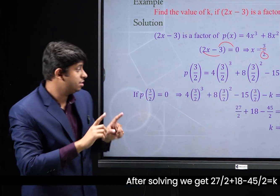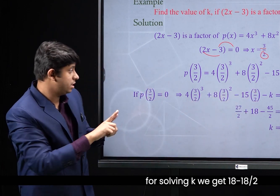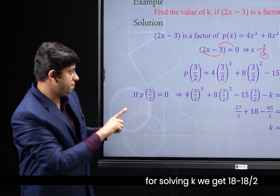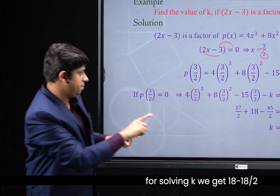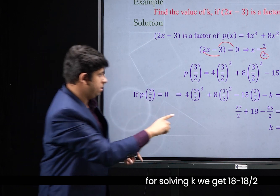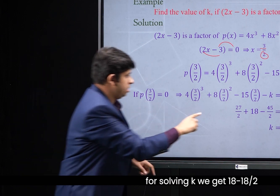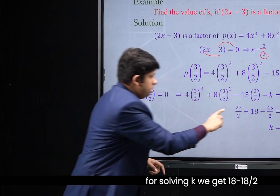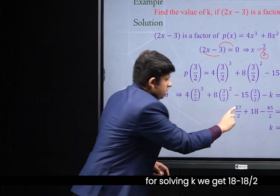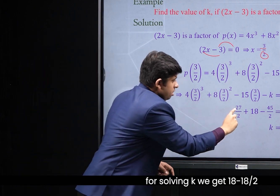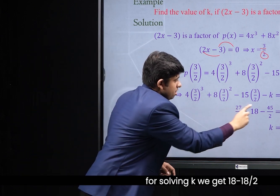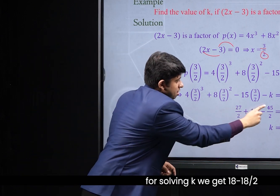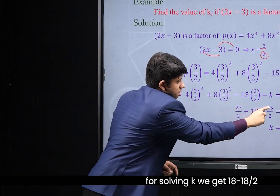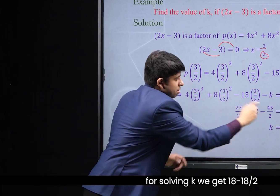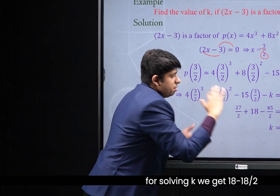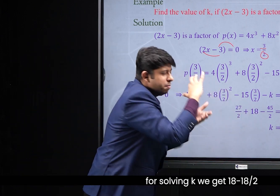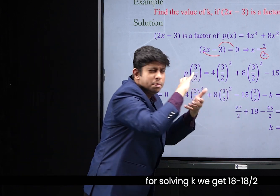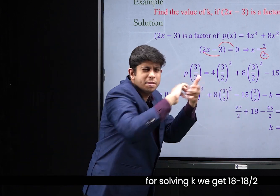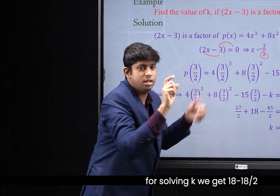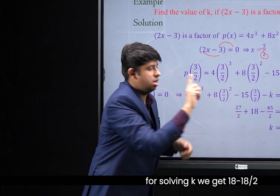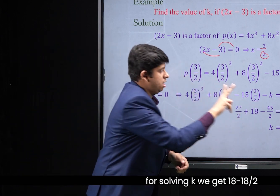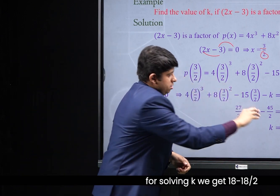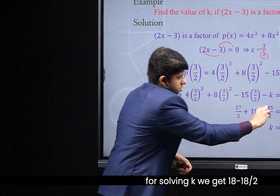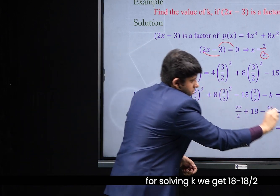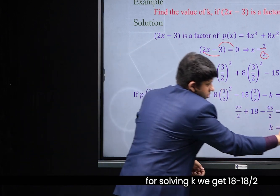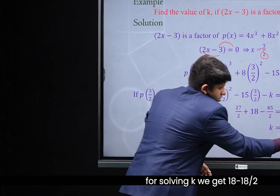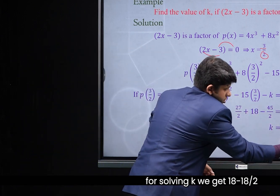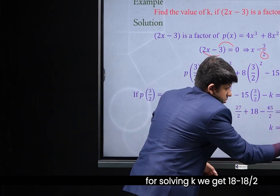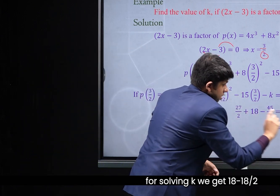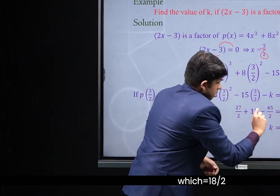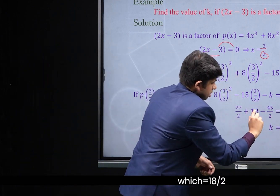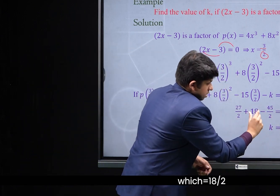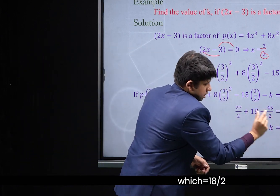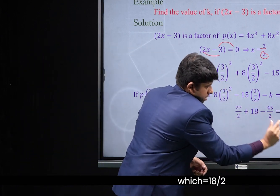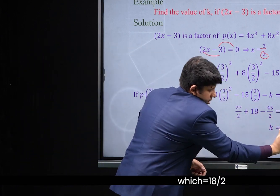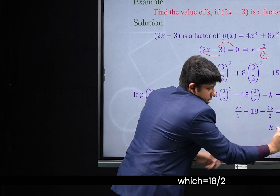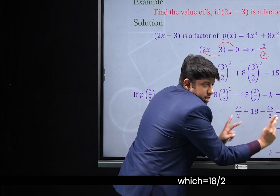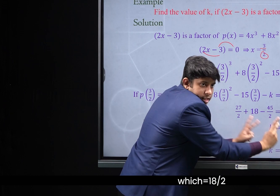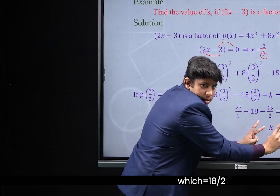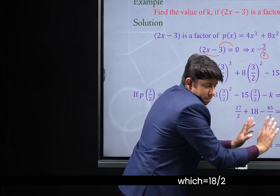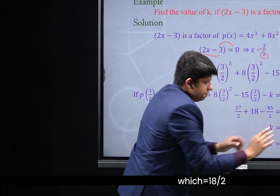For solving k, we get 18 minus 18 by 2, which is equal to 18 by